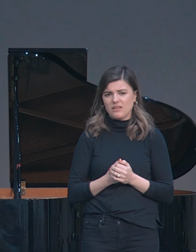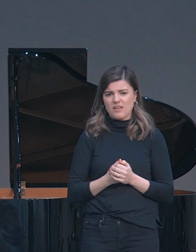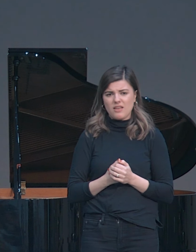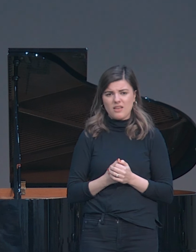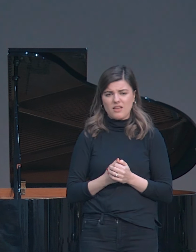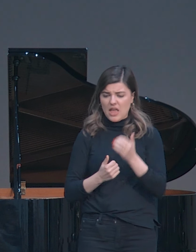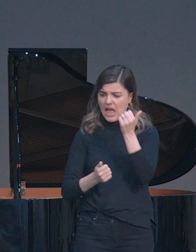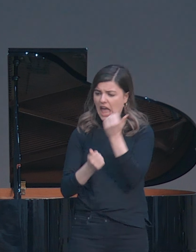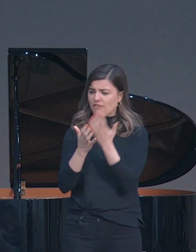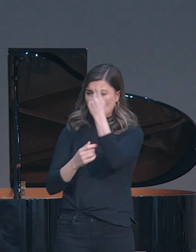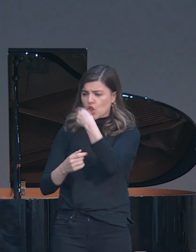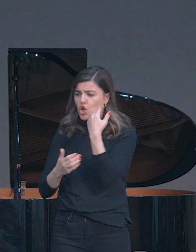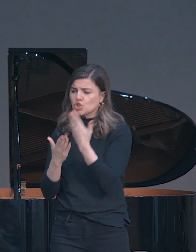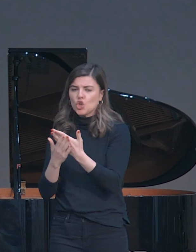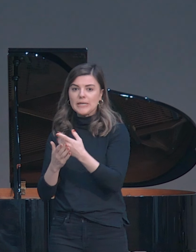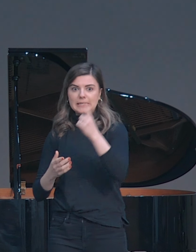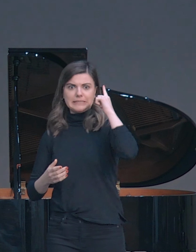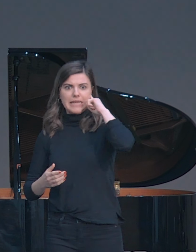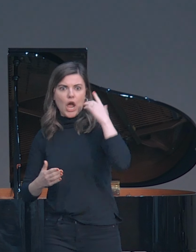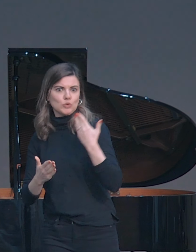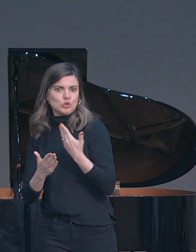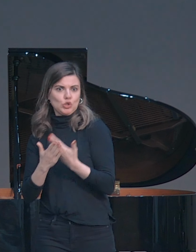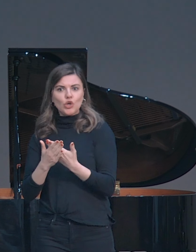Everything sounds good, God says.